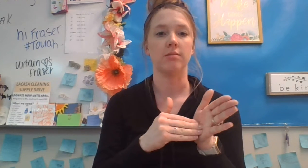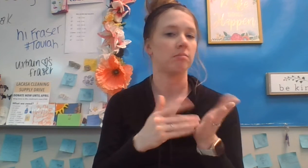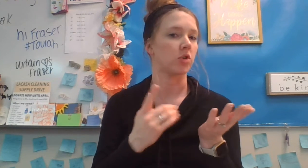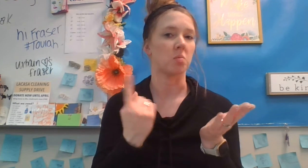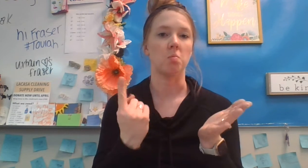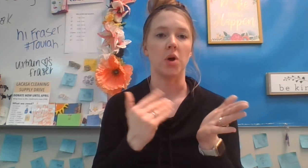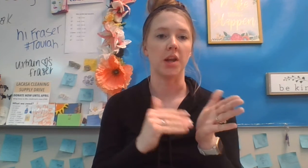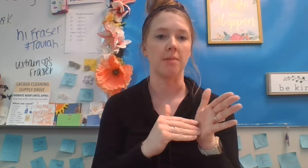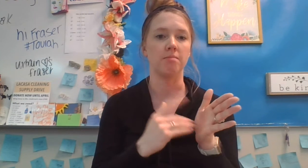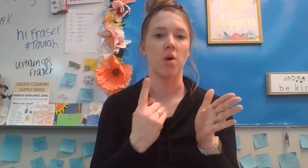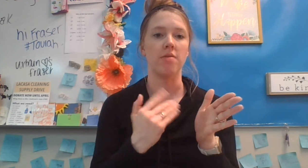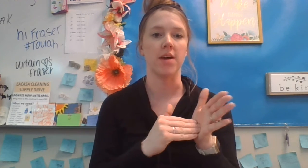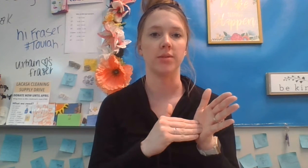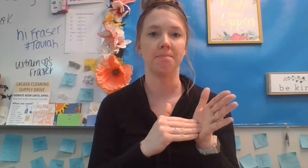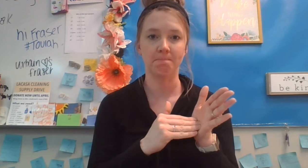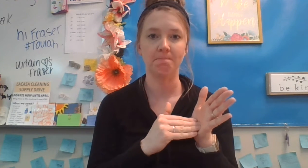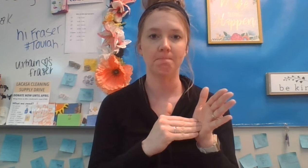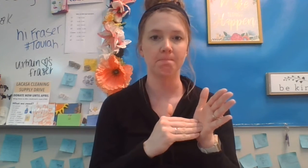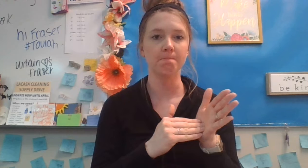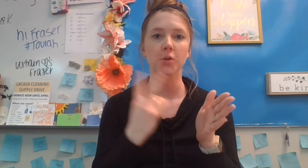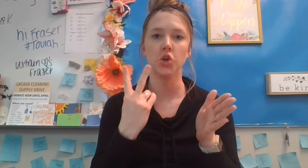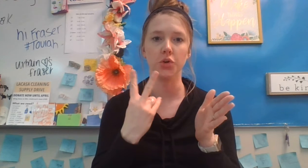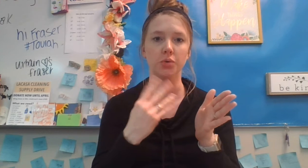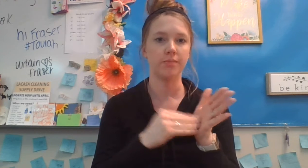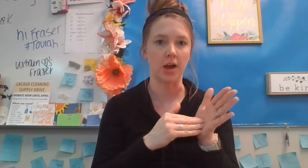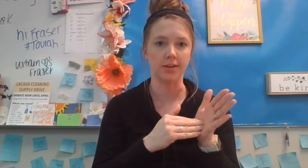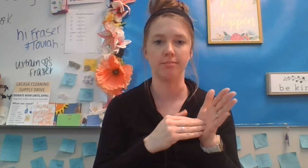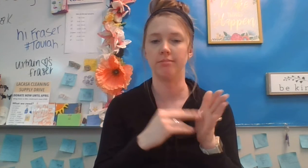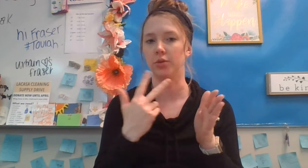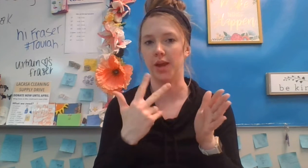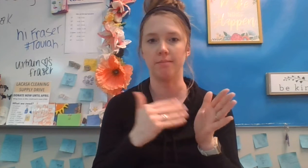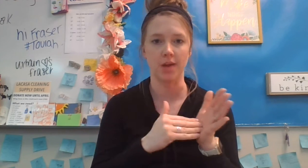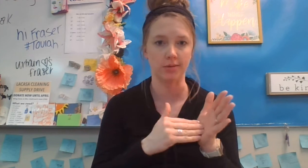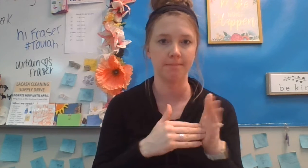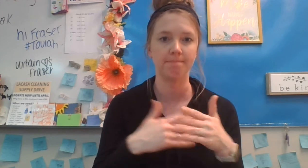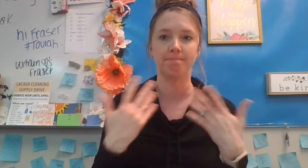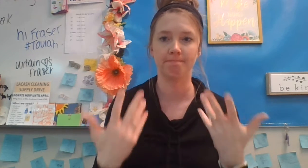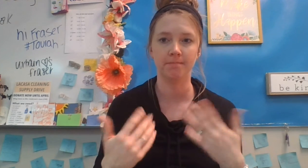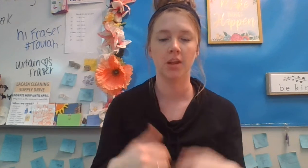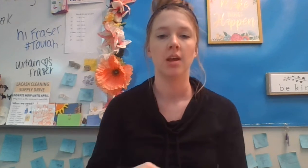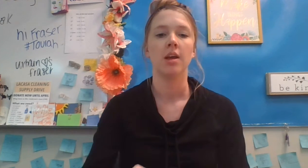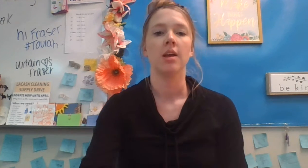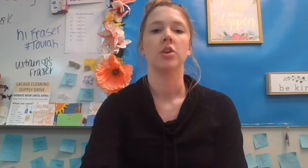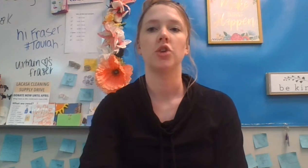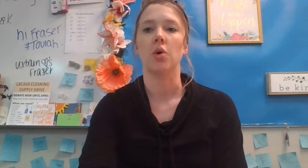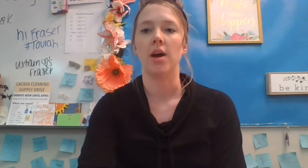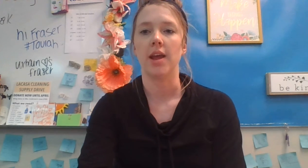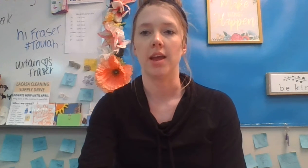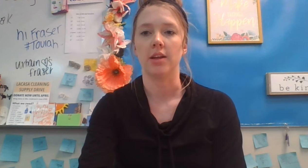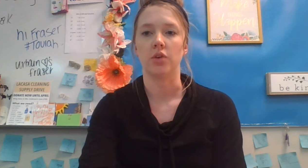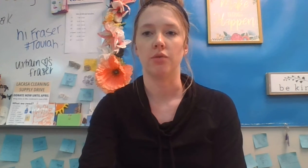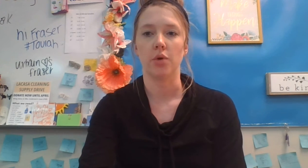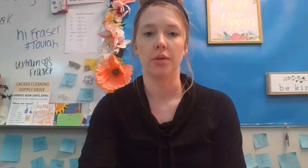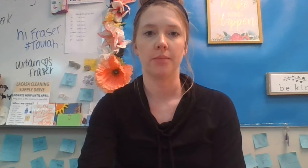1,000, just one again. 1,000, 2,000, 3,000, so on and so forth.